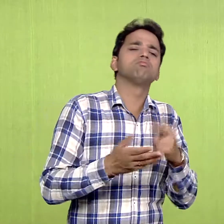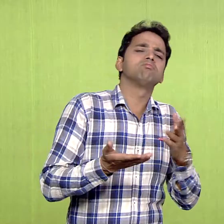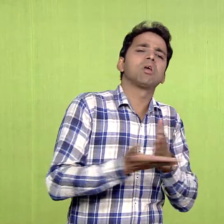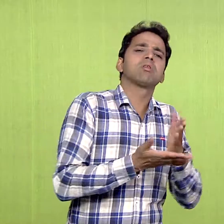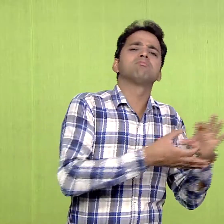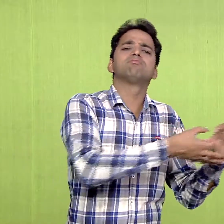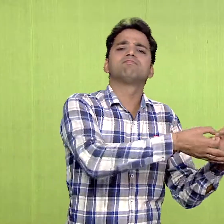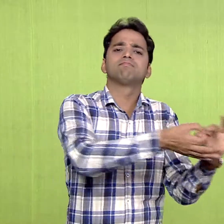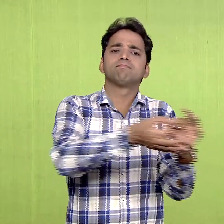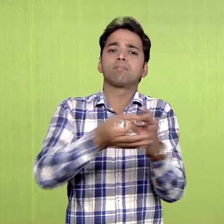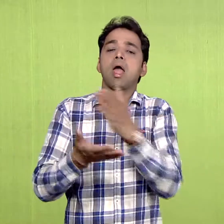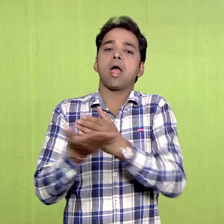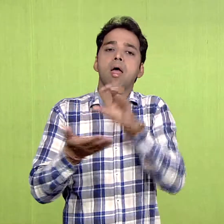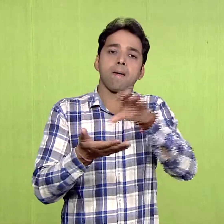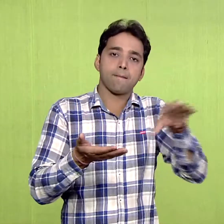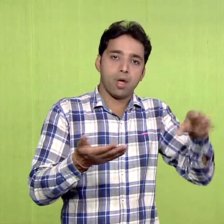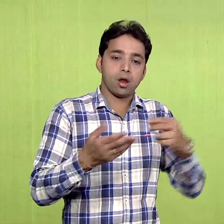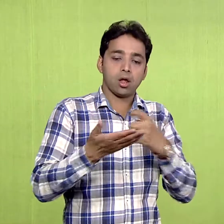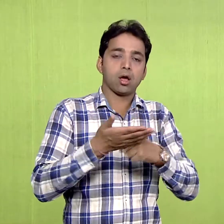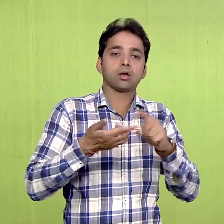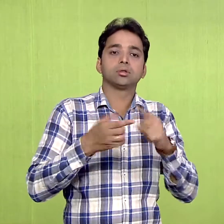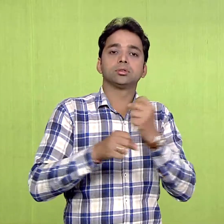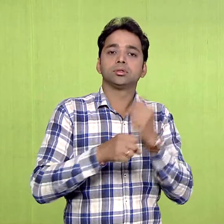in different parts and regions of the country.